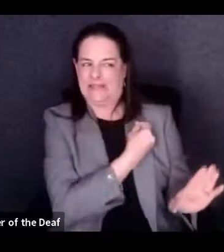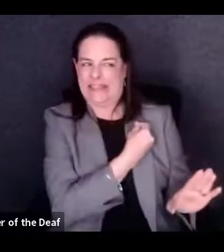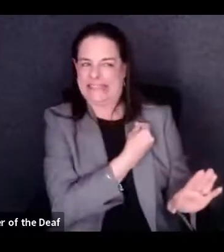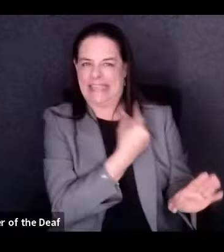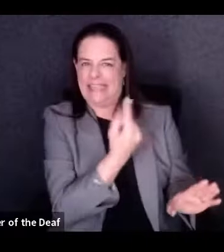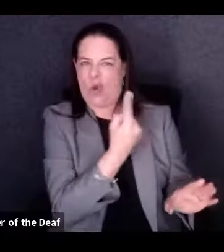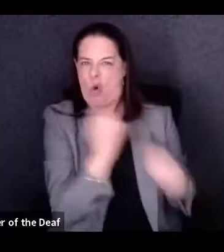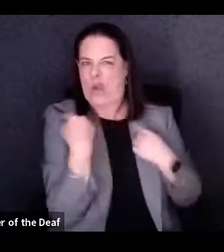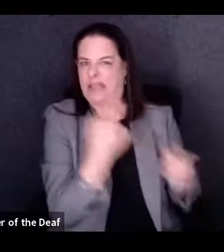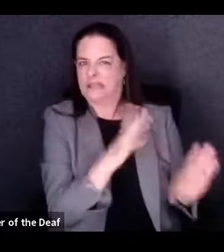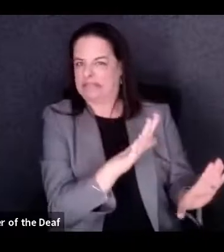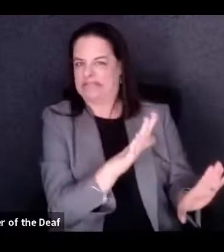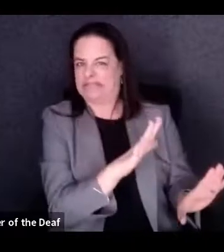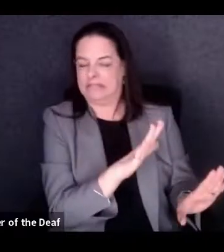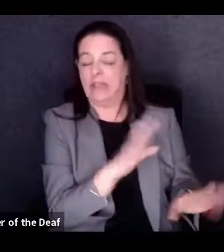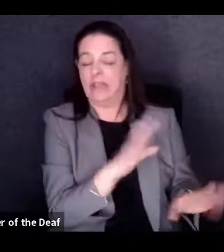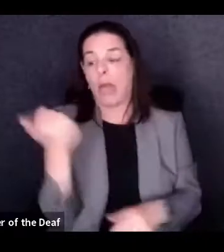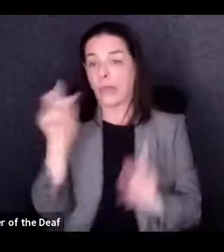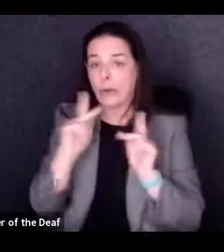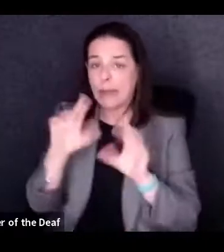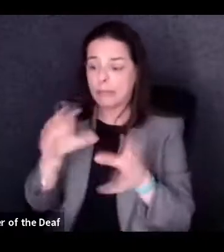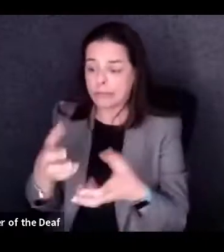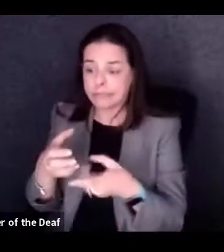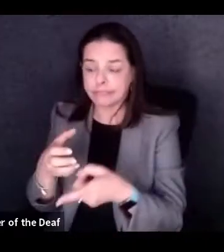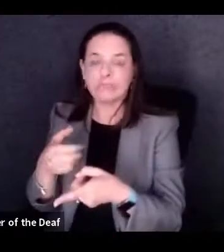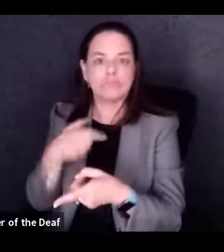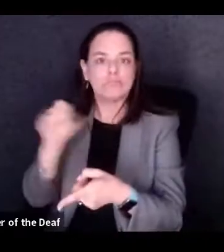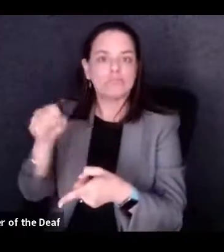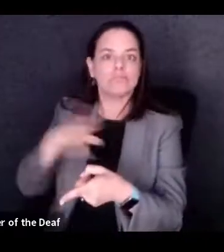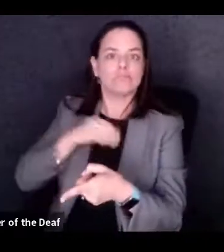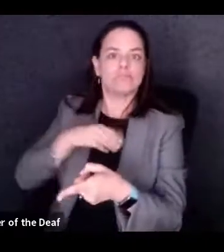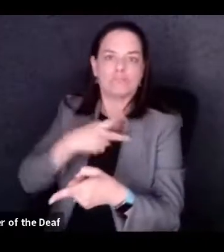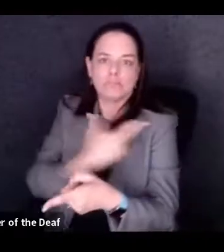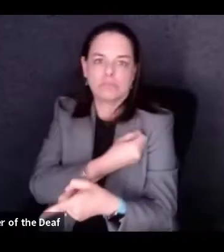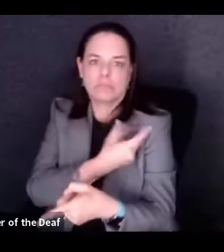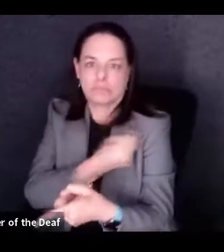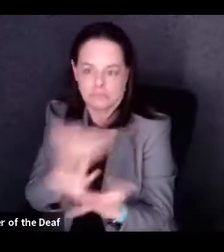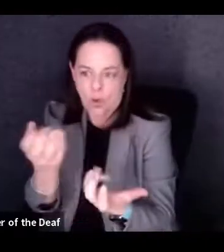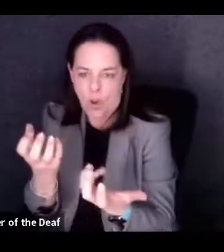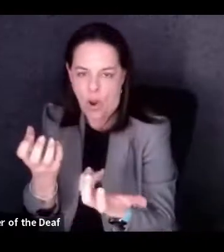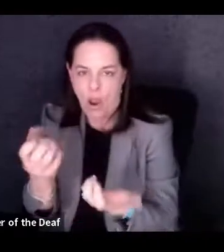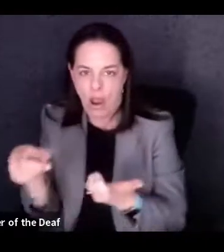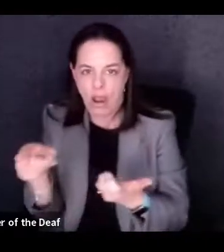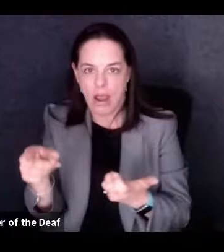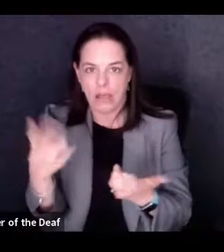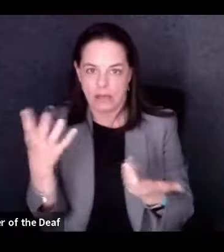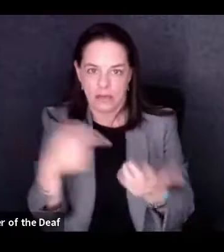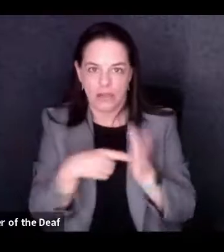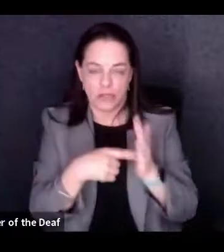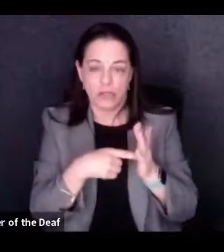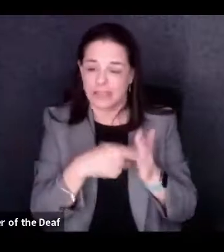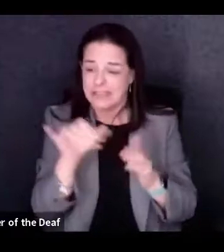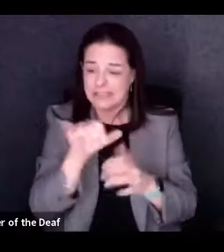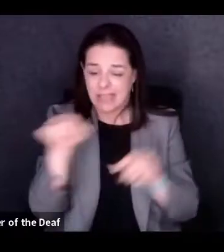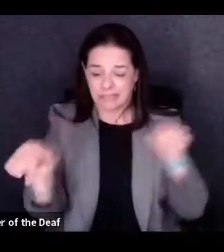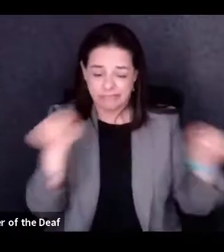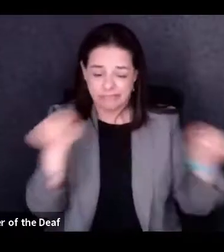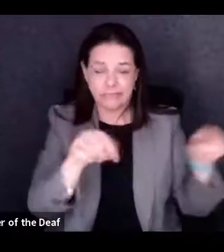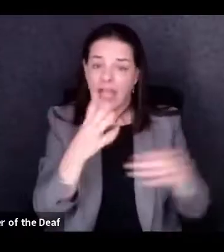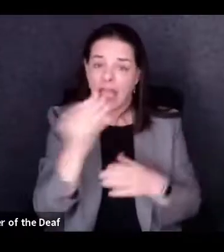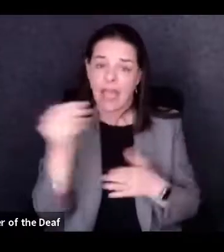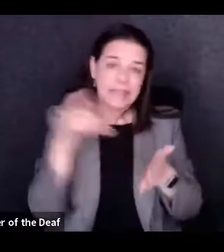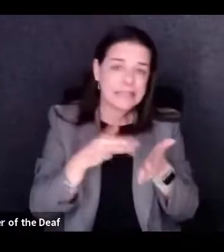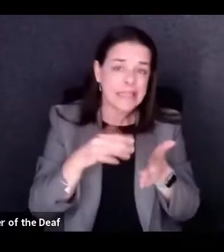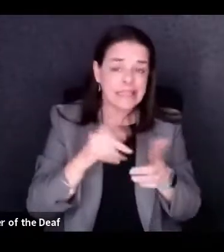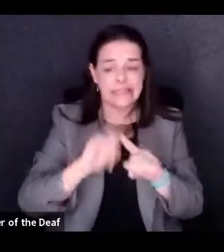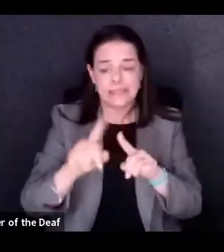there. And then there's some other pockets in the population that have been demonstrating that as well. And there's some studies and I think